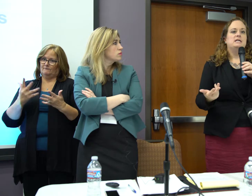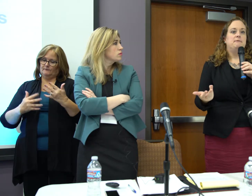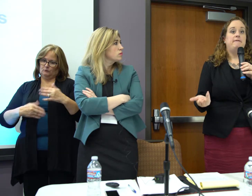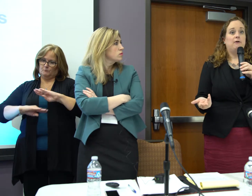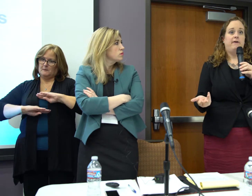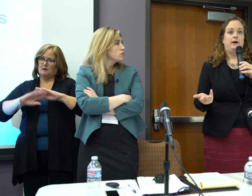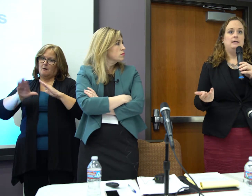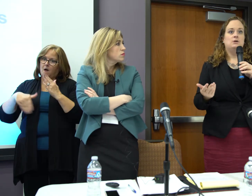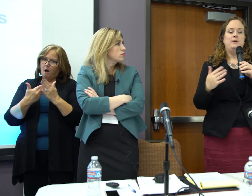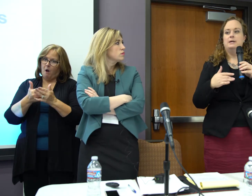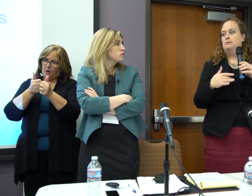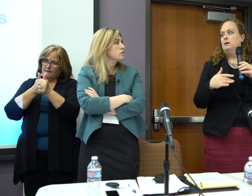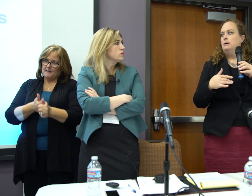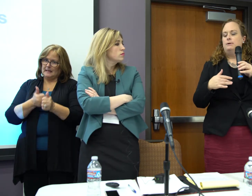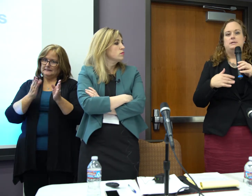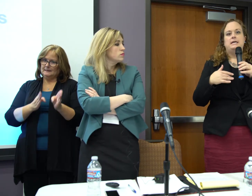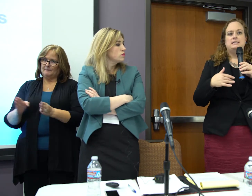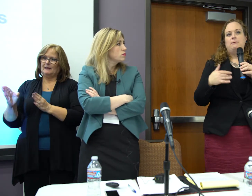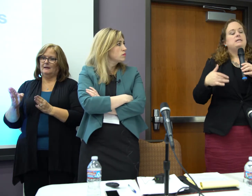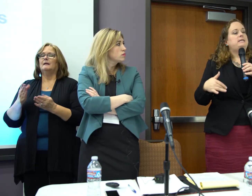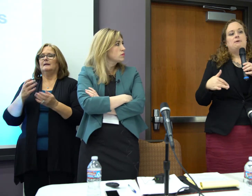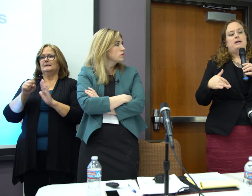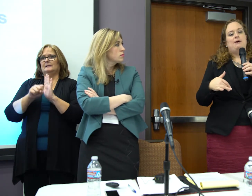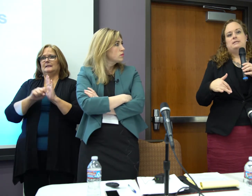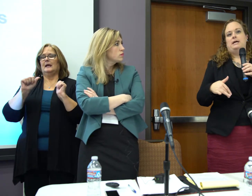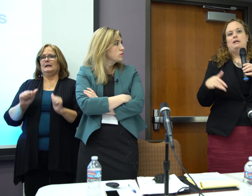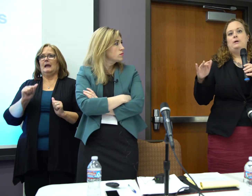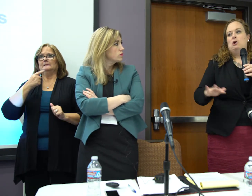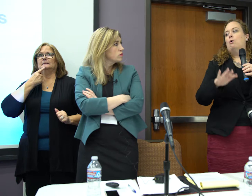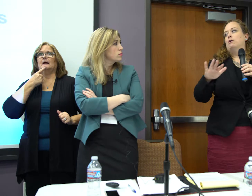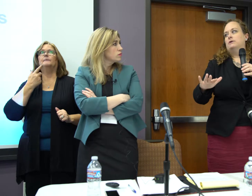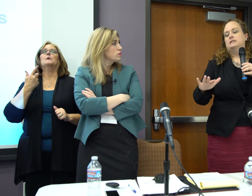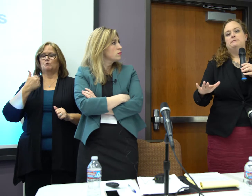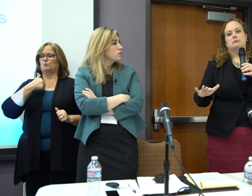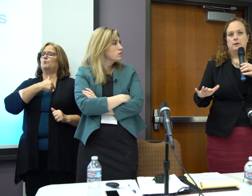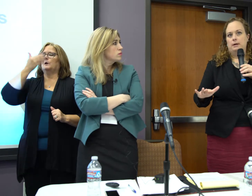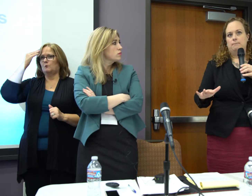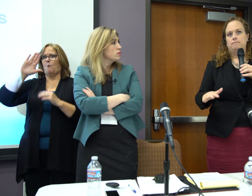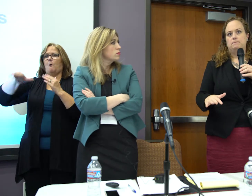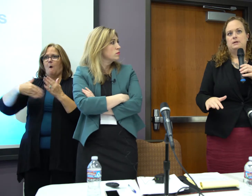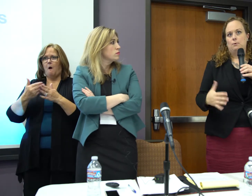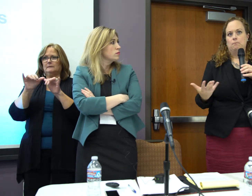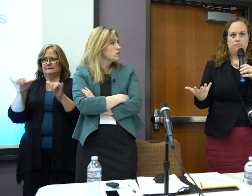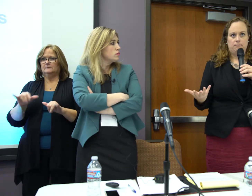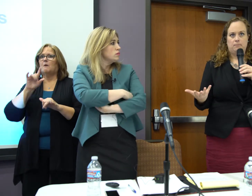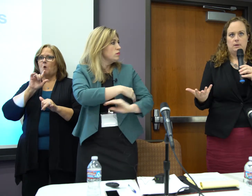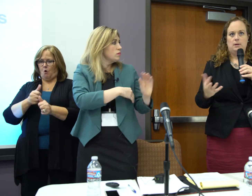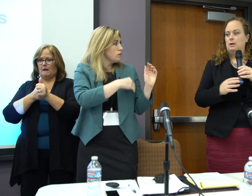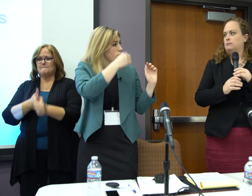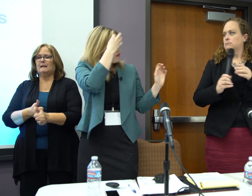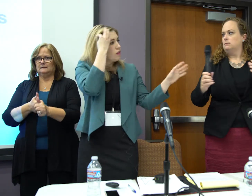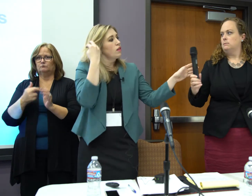and that has been verified. And so we can, the state can say, we can stand right now and say that we know all of our system is compliant. So.